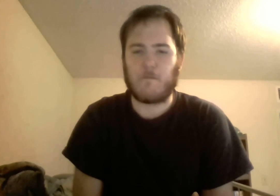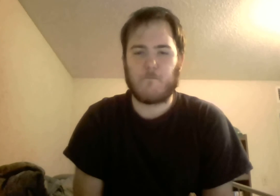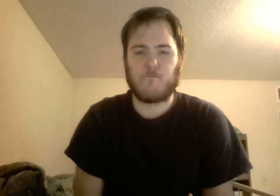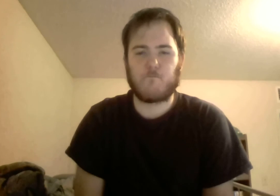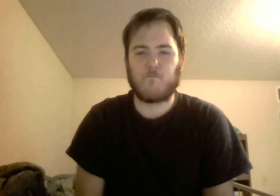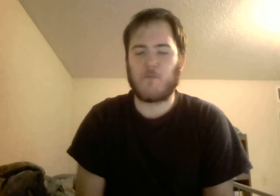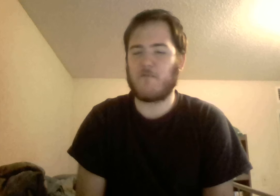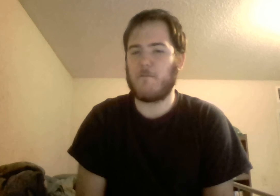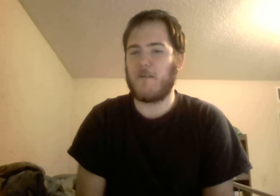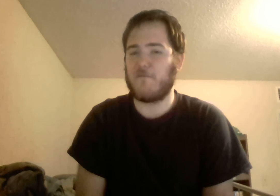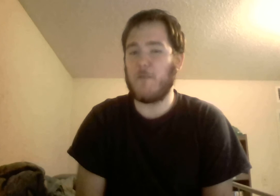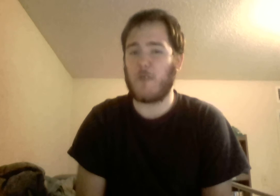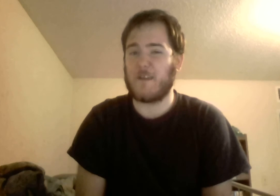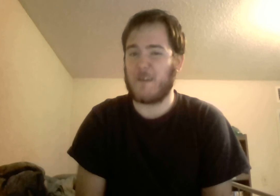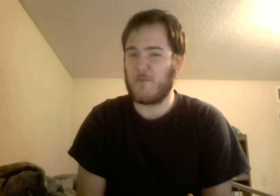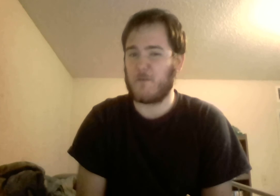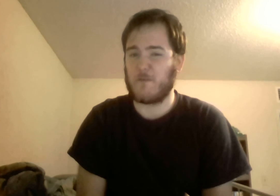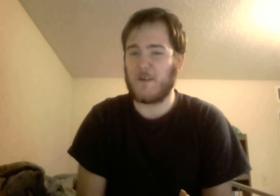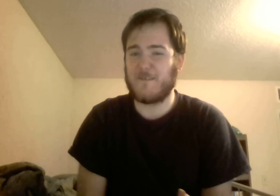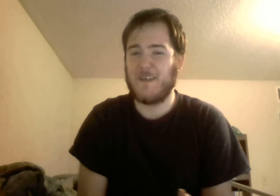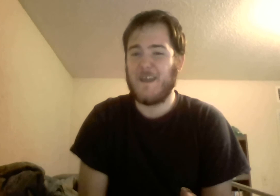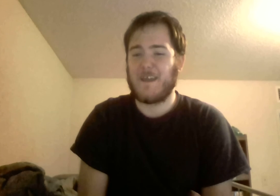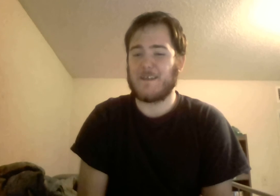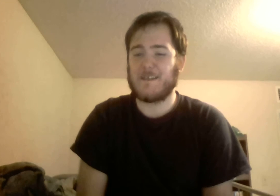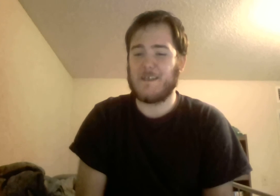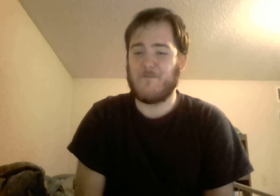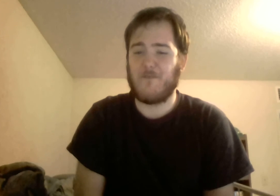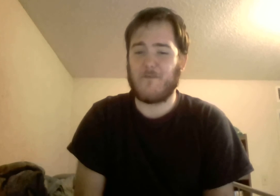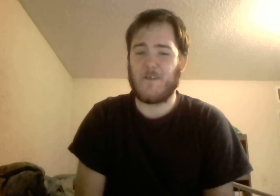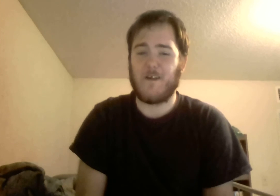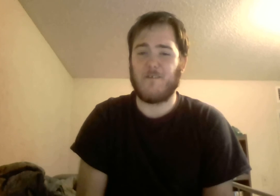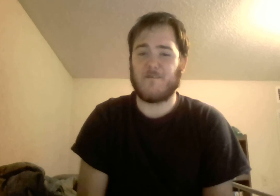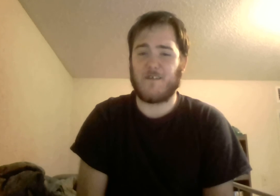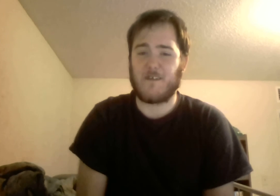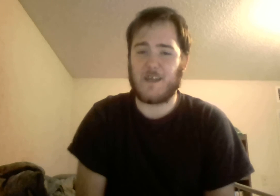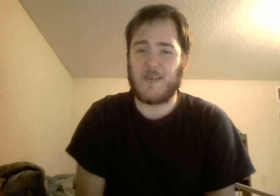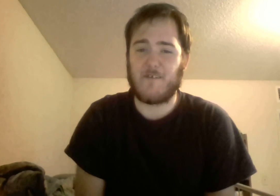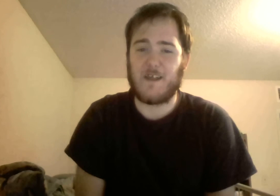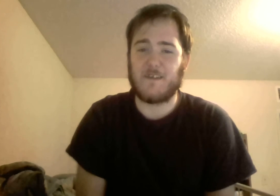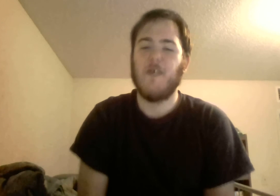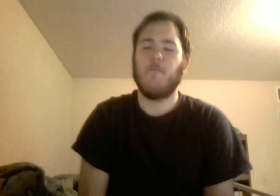them. Thinking about it, she would want to definitely want to watch and see if the hell Jerry got that I didn't, but.